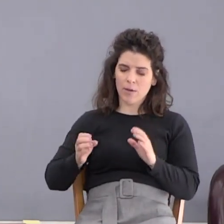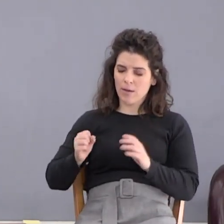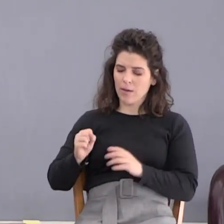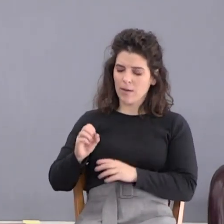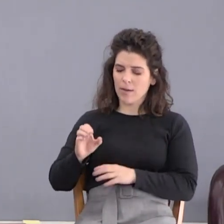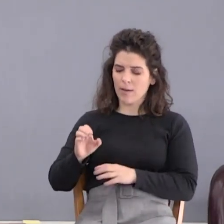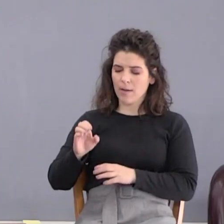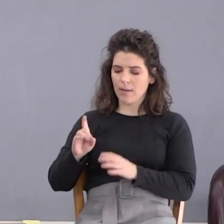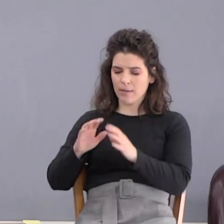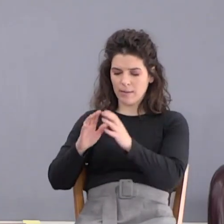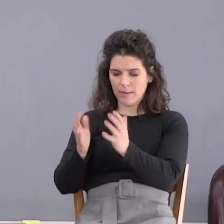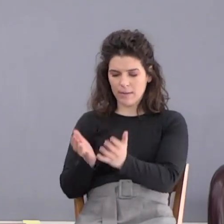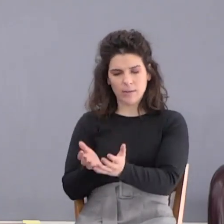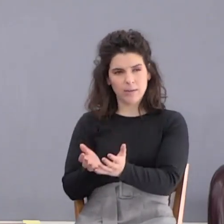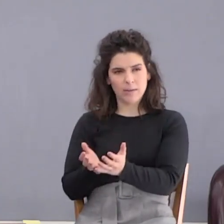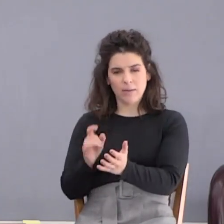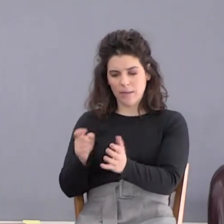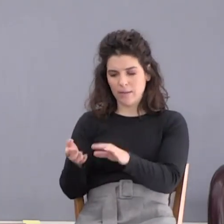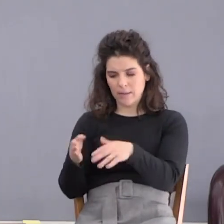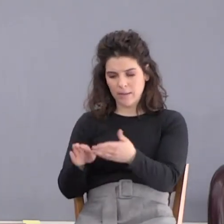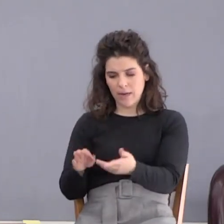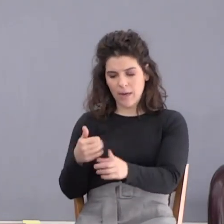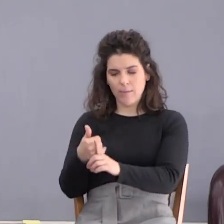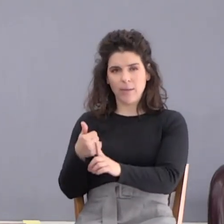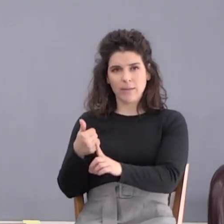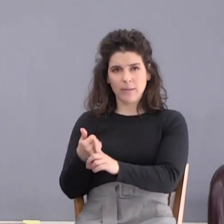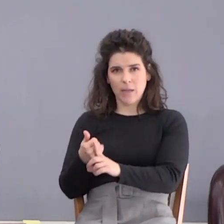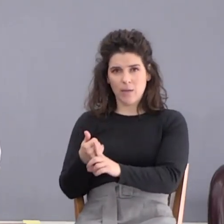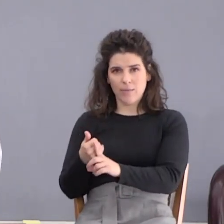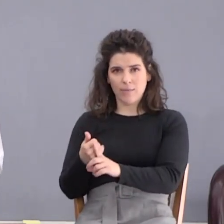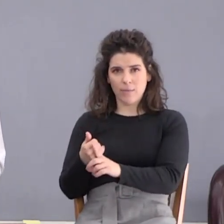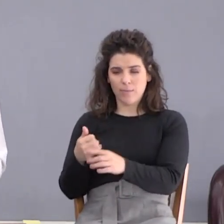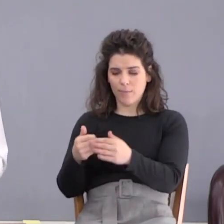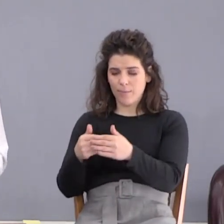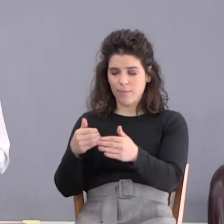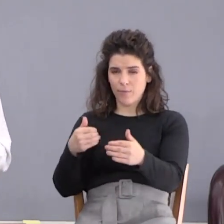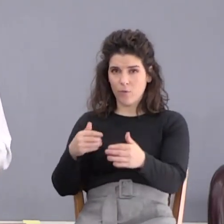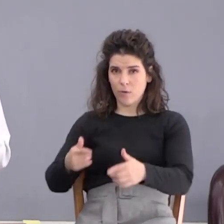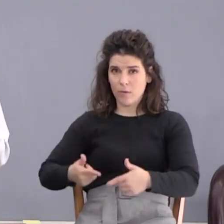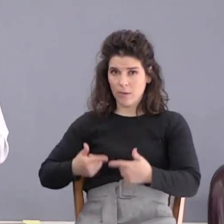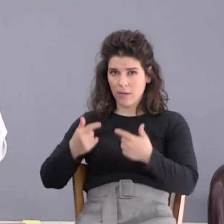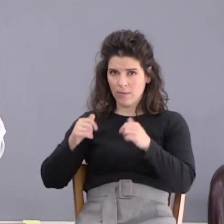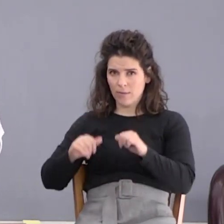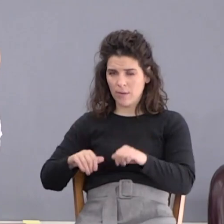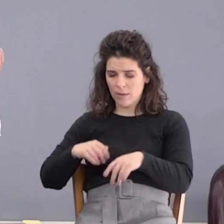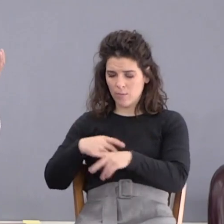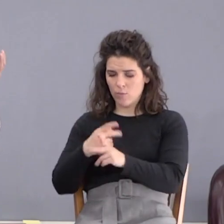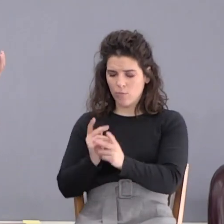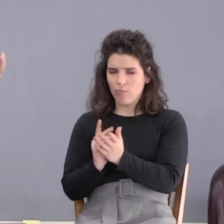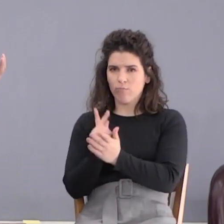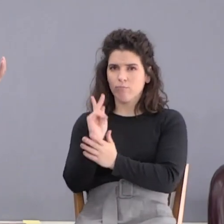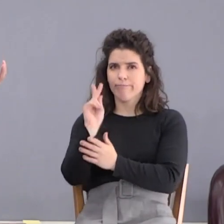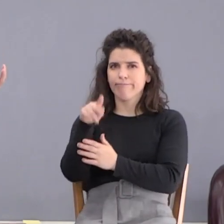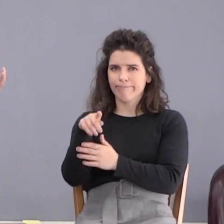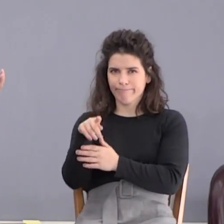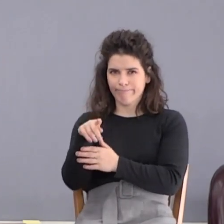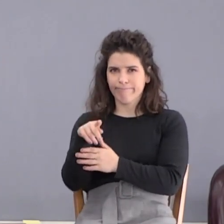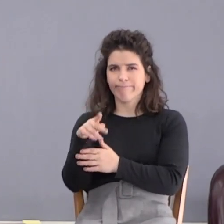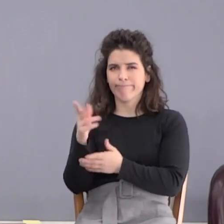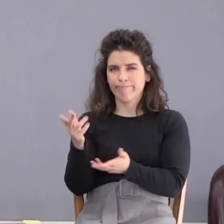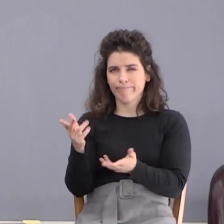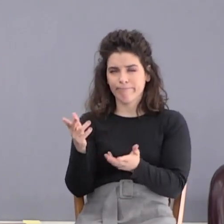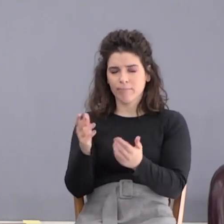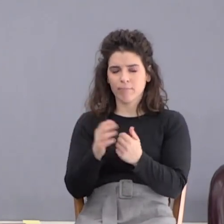seed that has to die unto itself before life can germinate and produce.